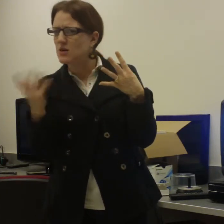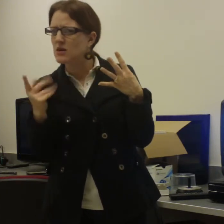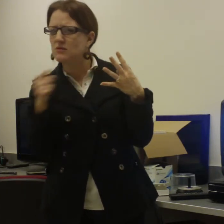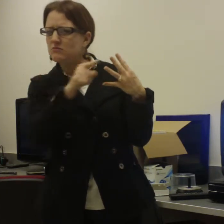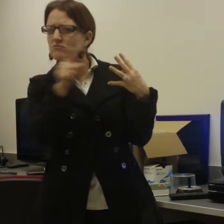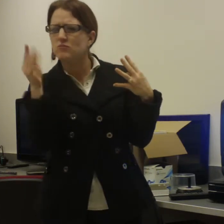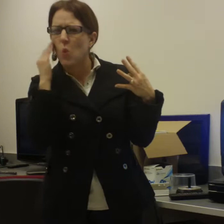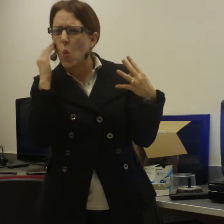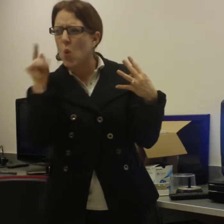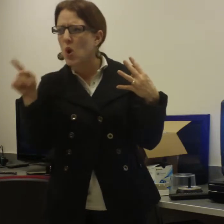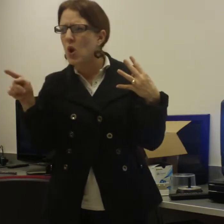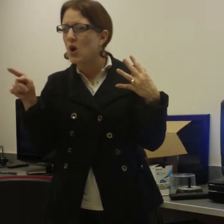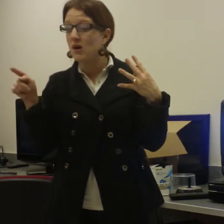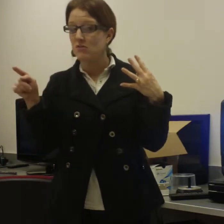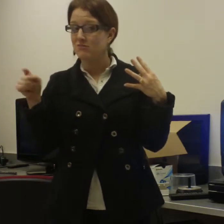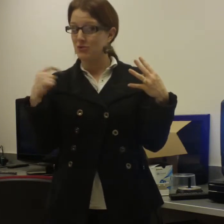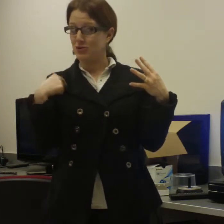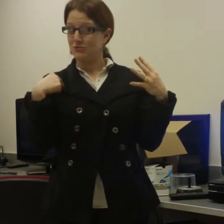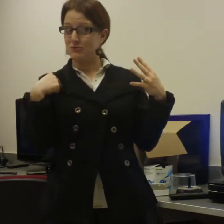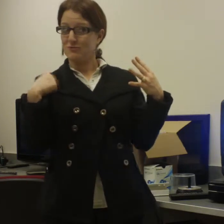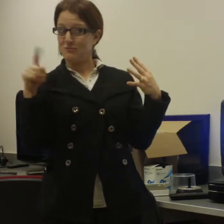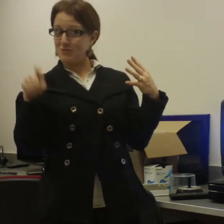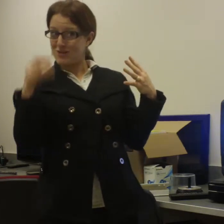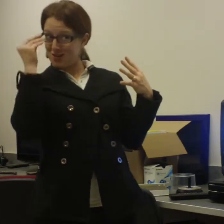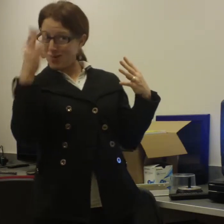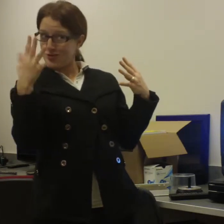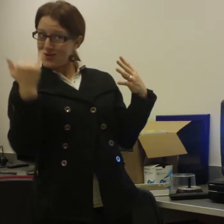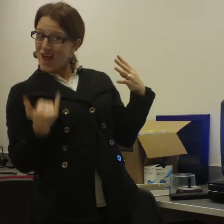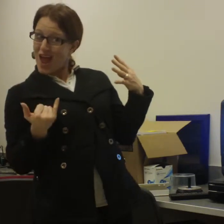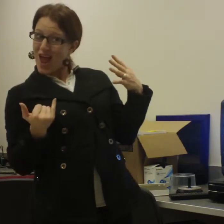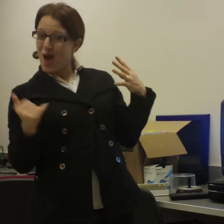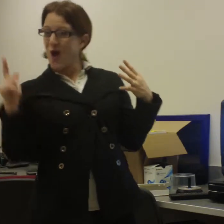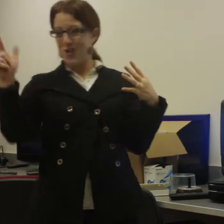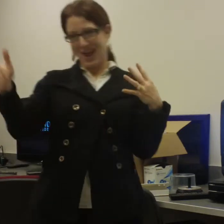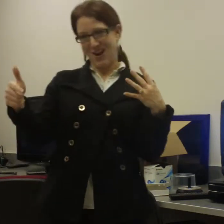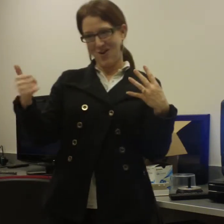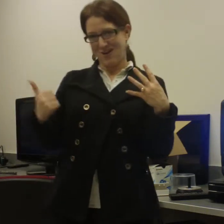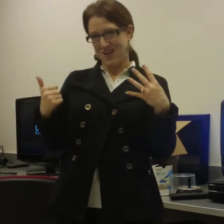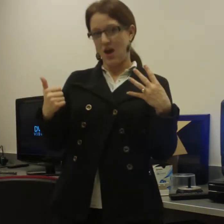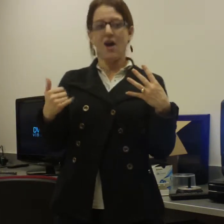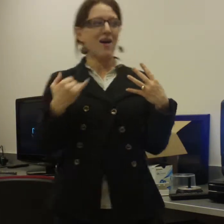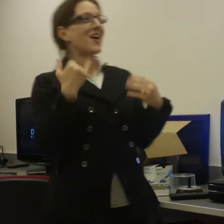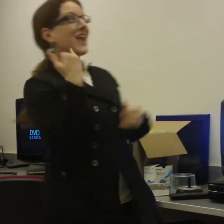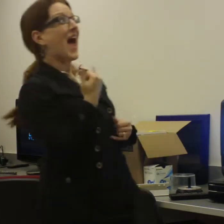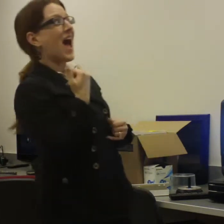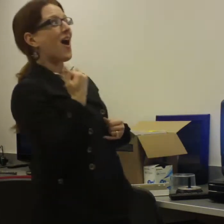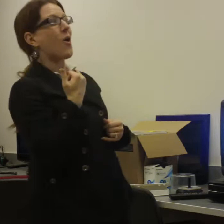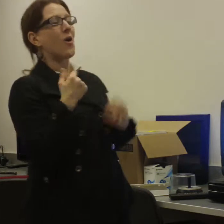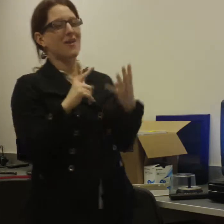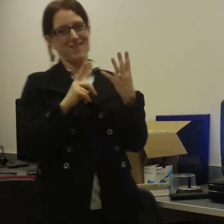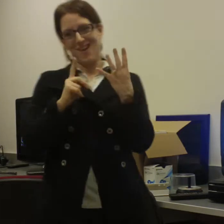Should I tell you now, or should I save it for later? Tell us now. All right. The last part of blood is called platelets.